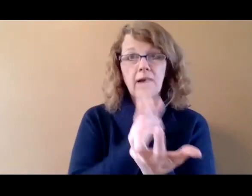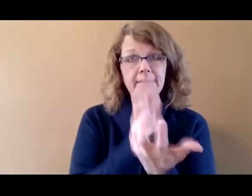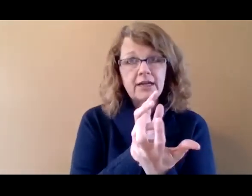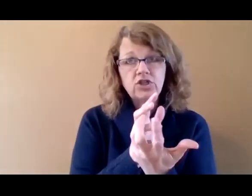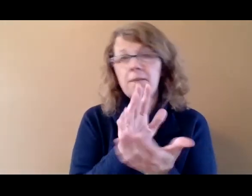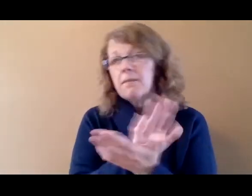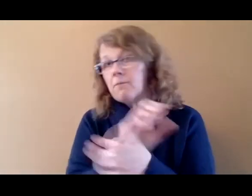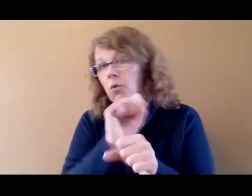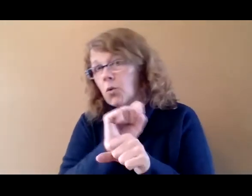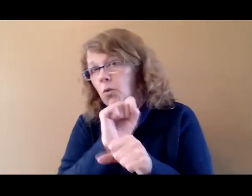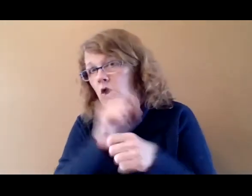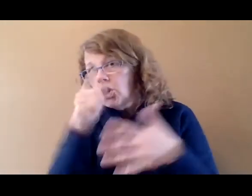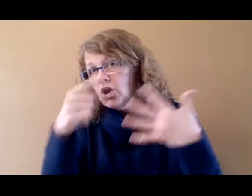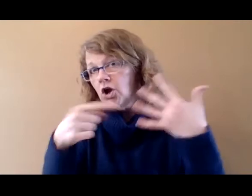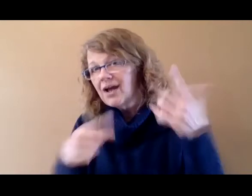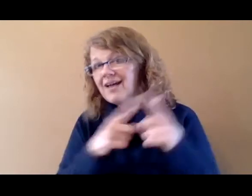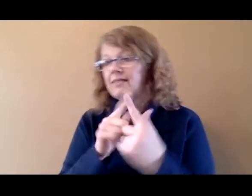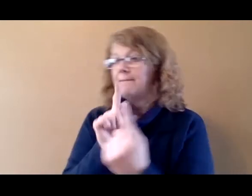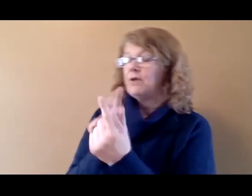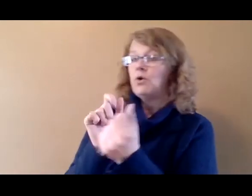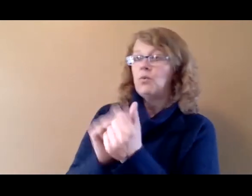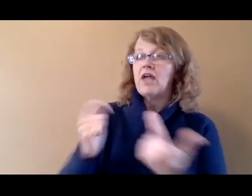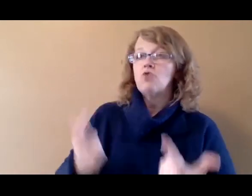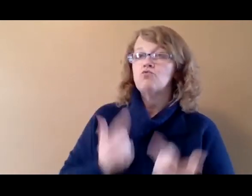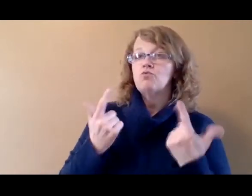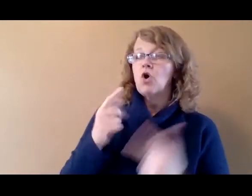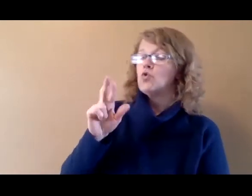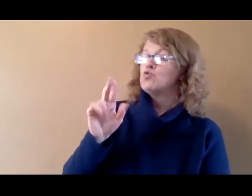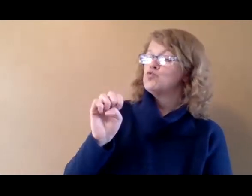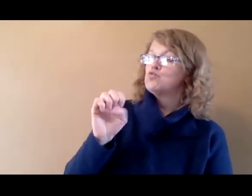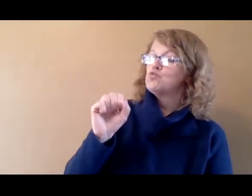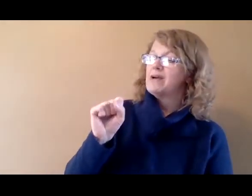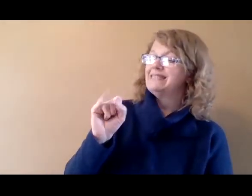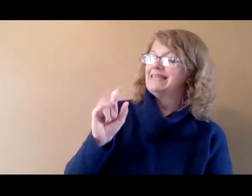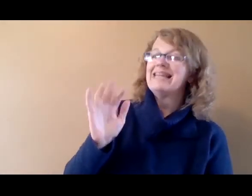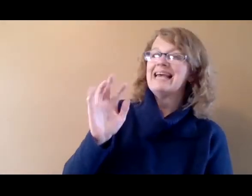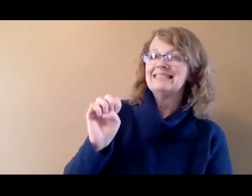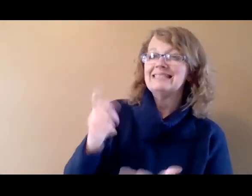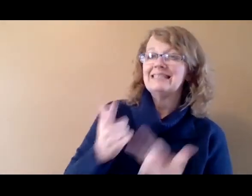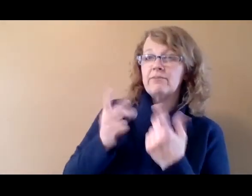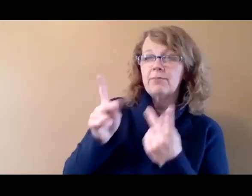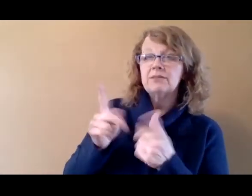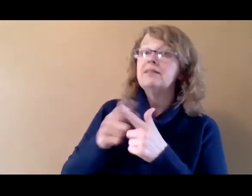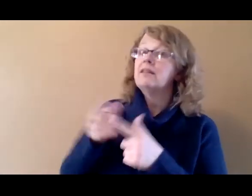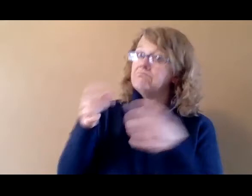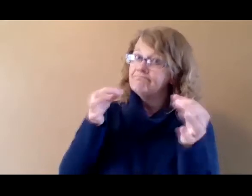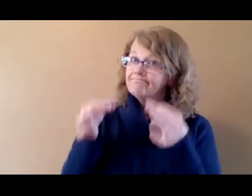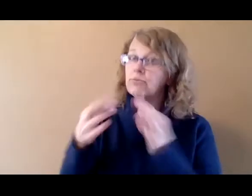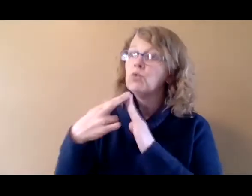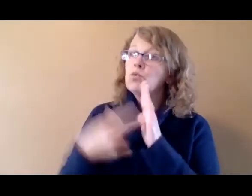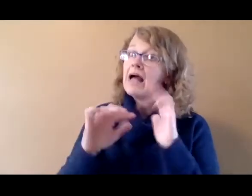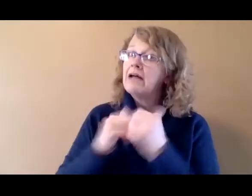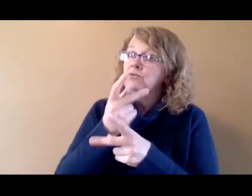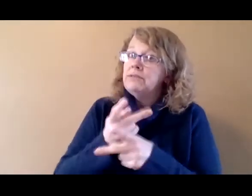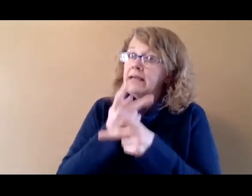paperwork, and then you will also meet with someone from Residence Life so they can explain the rules on how to take care of your animal in